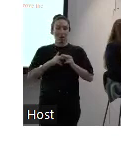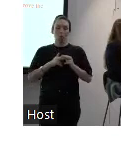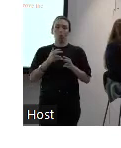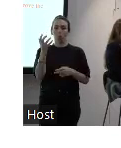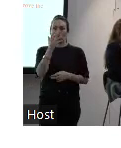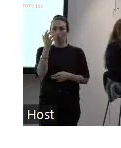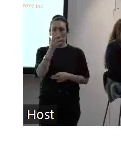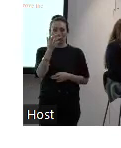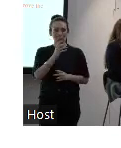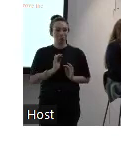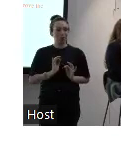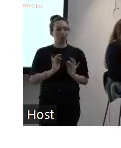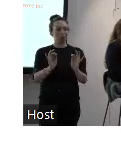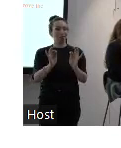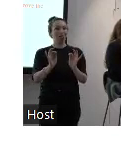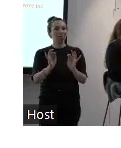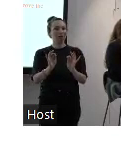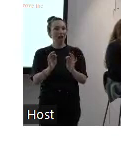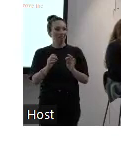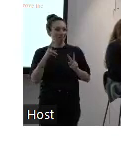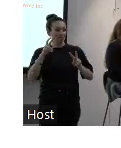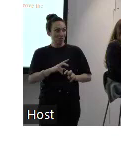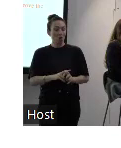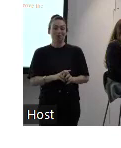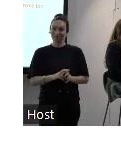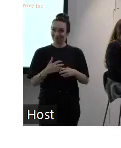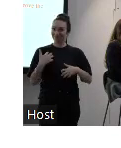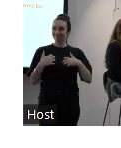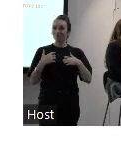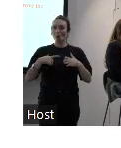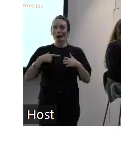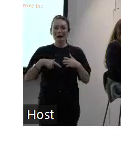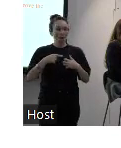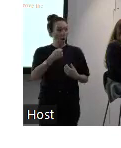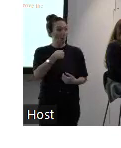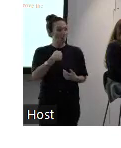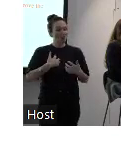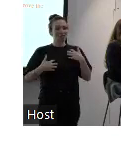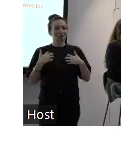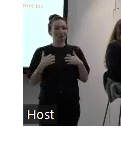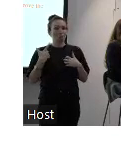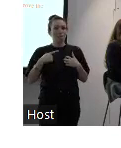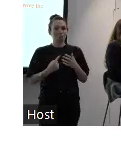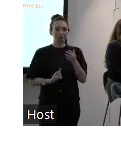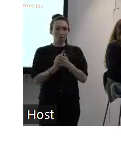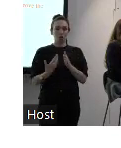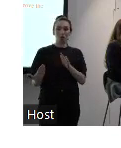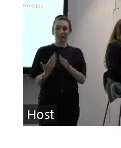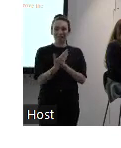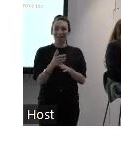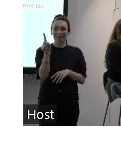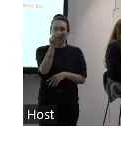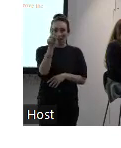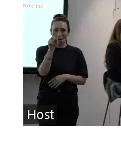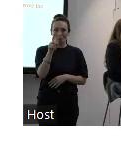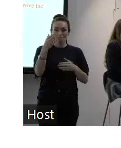research is really exciting, and it makes me excited because we have an opportunity to intervene. Brains are developing, they're